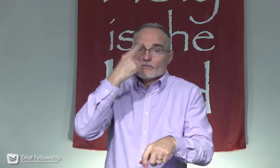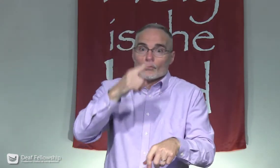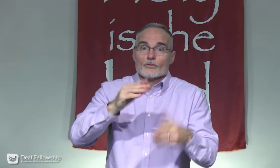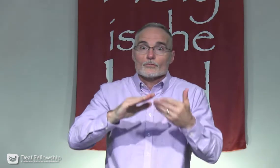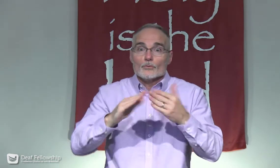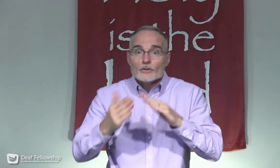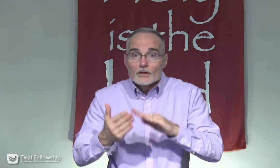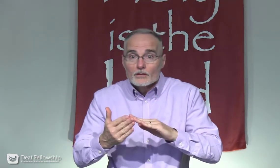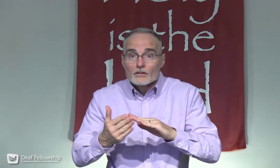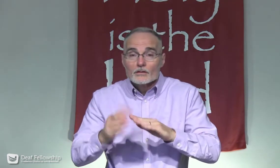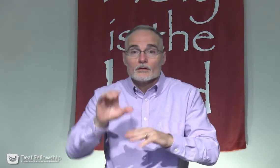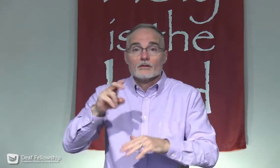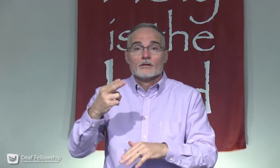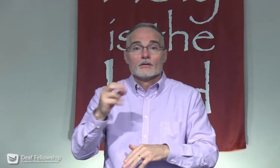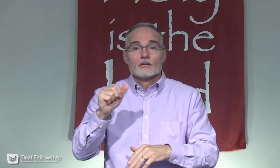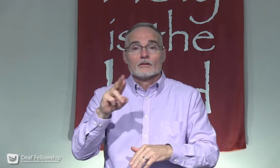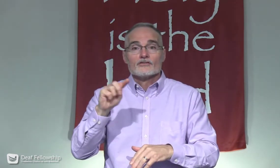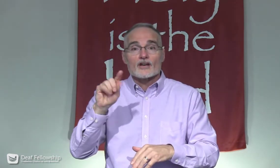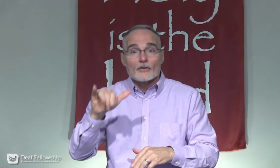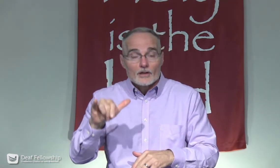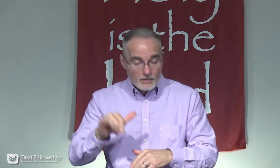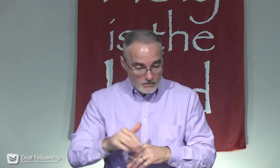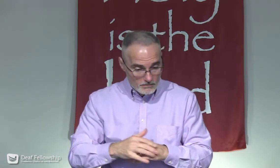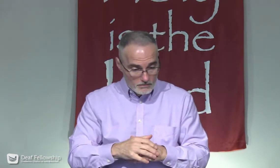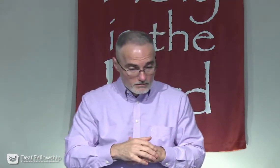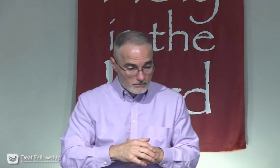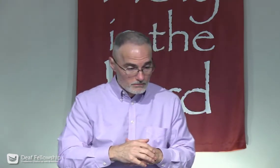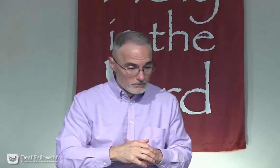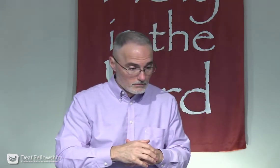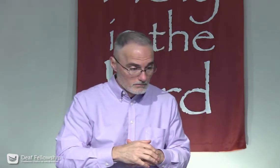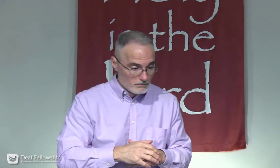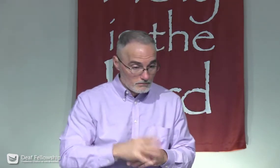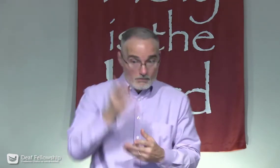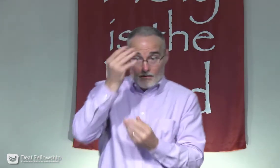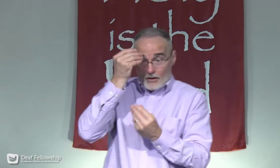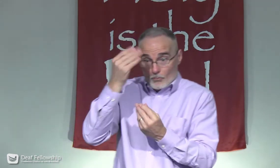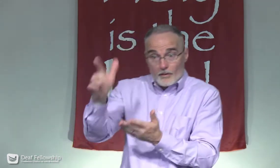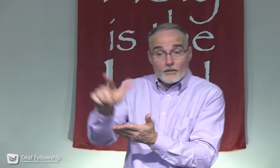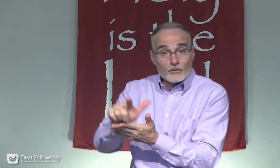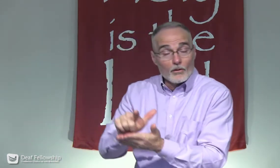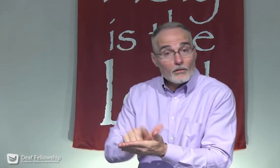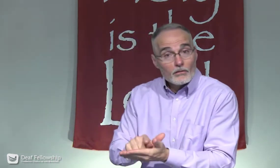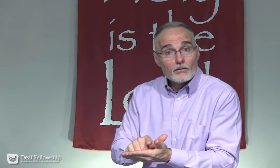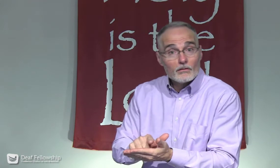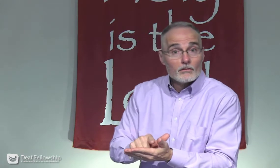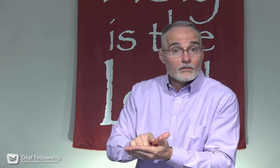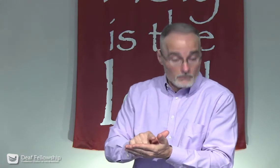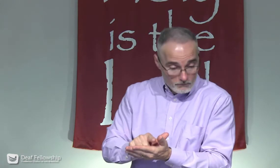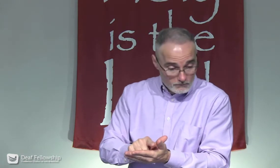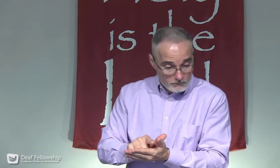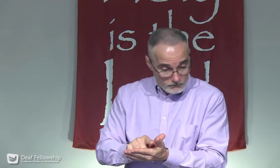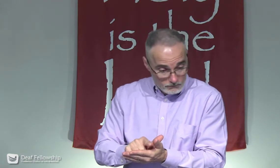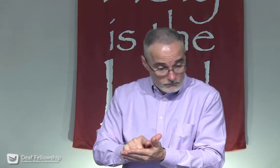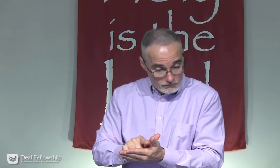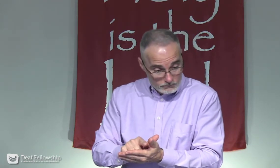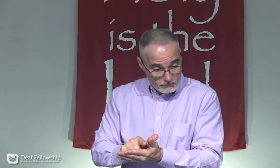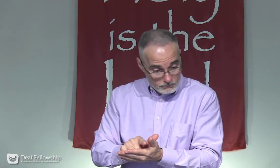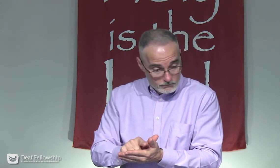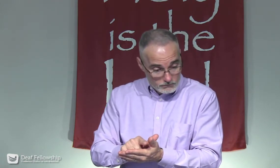I contribute a lot of time for the community, for charity. I obey the laws.